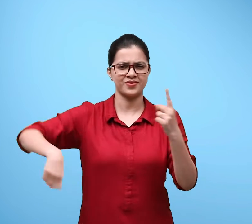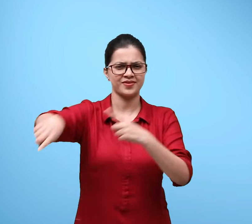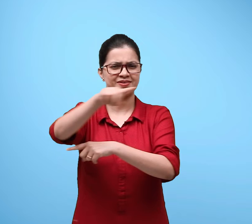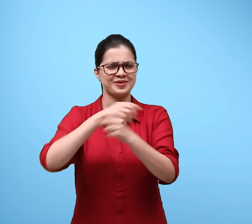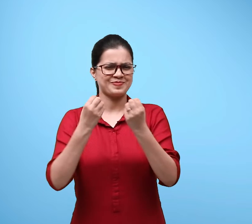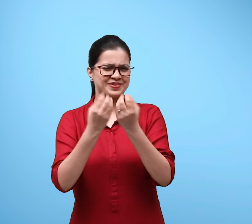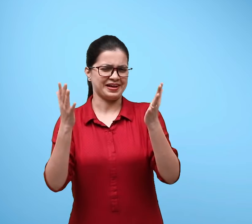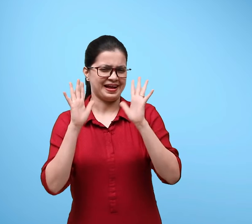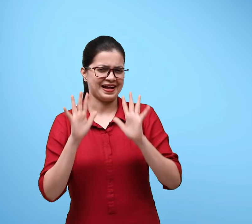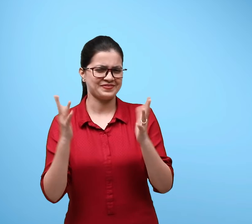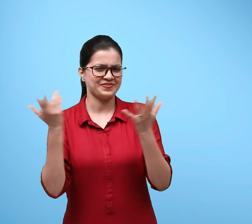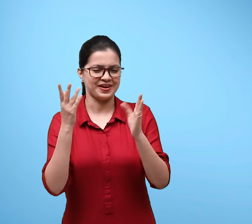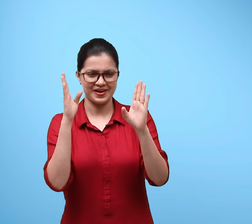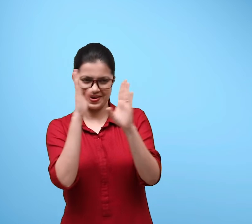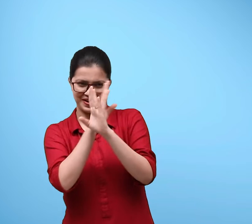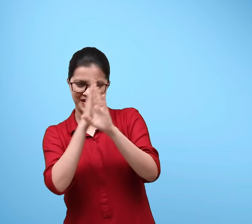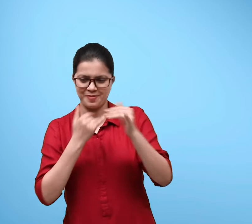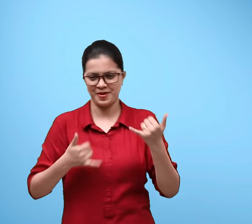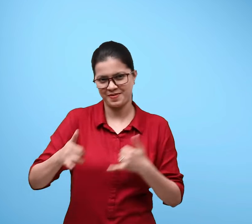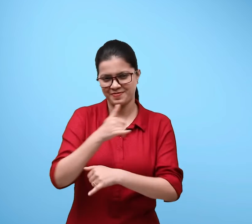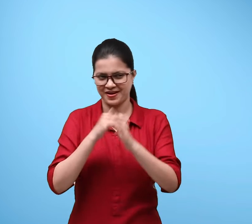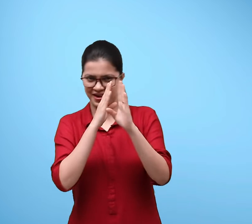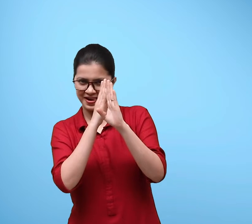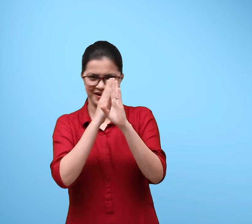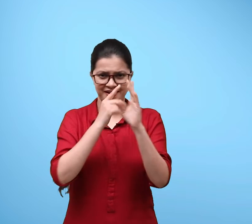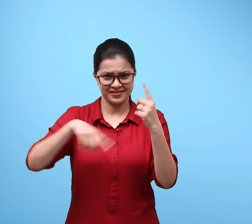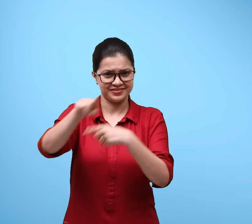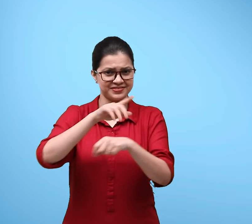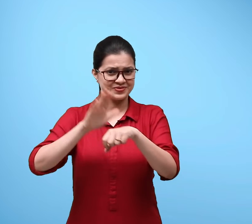You might have played the game of hide and seek.